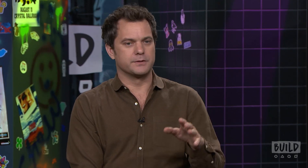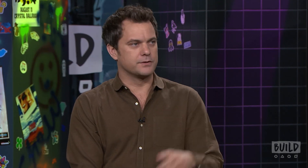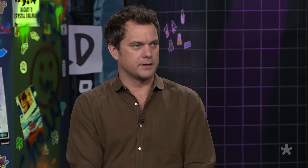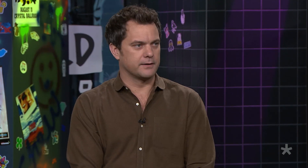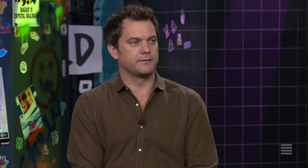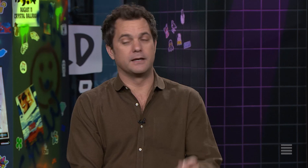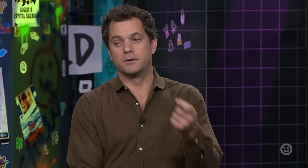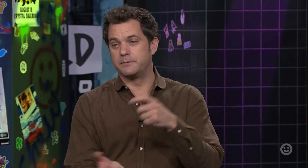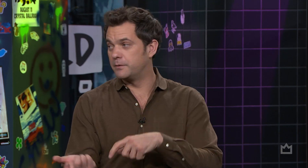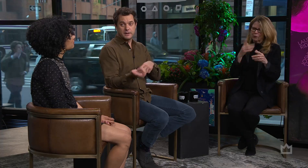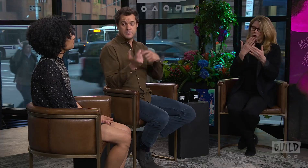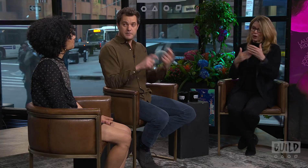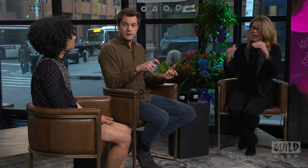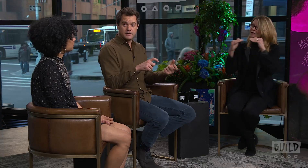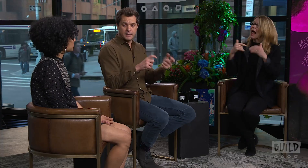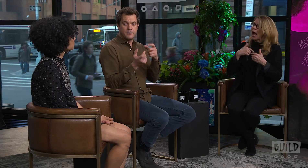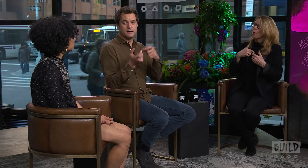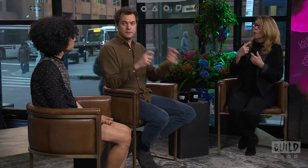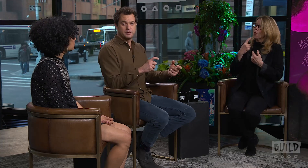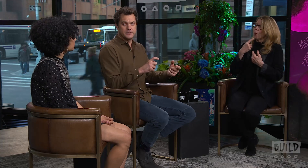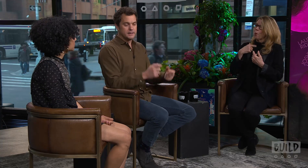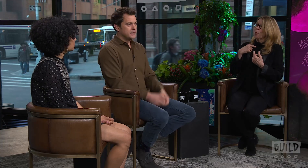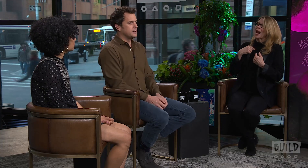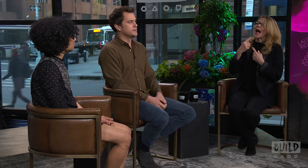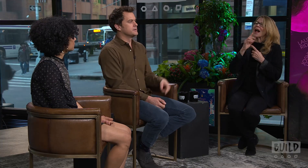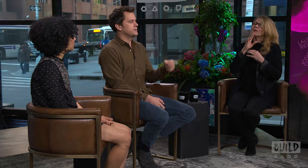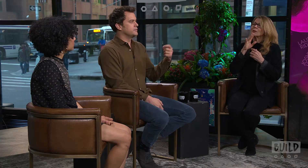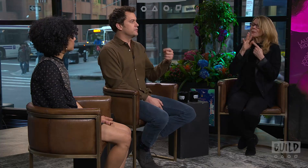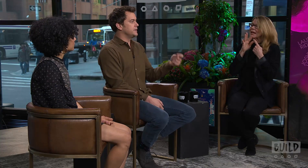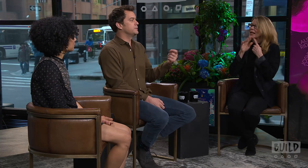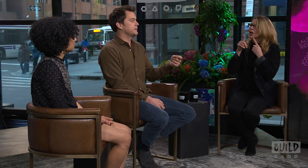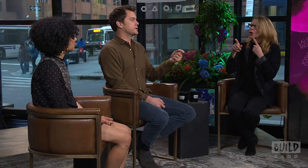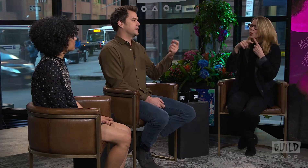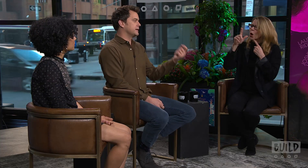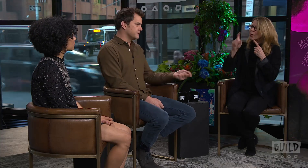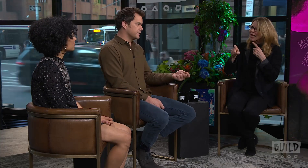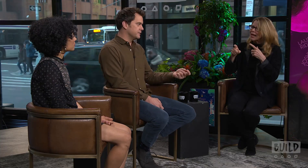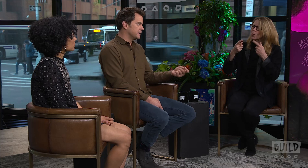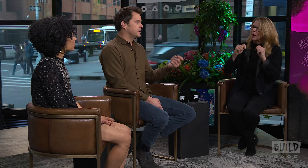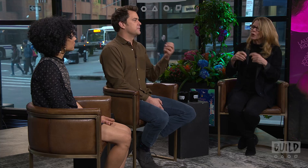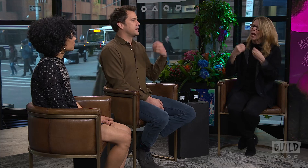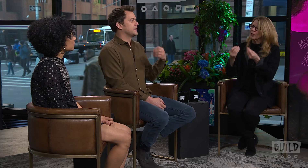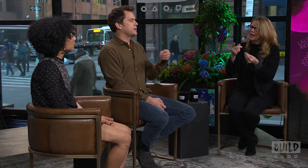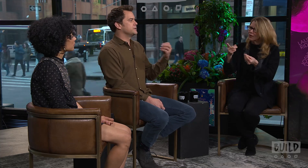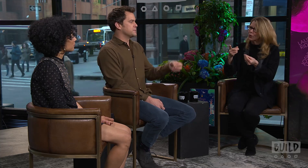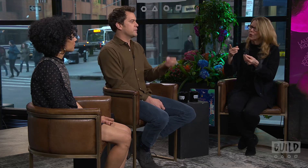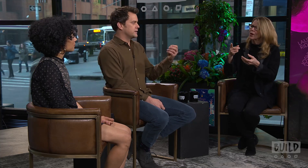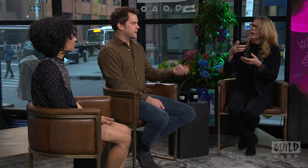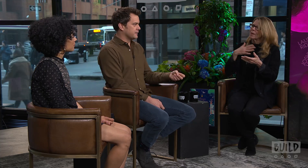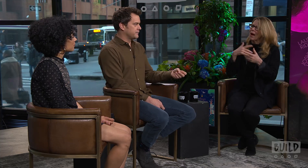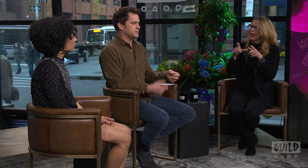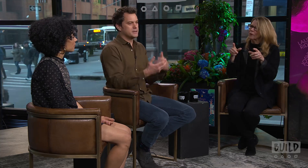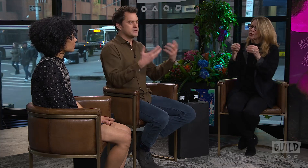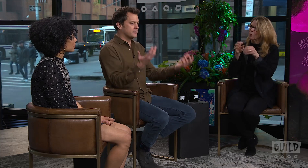My language is good enough. And what I respond, how I interpret it, is you don't need what I'm trying to give you. My language is more